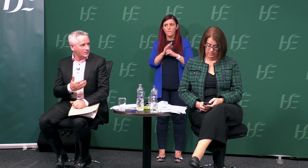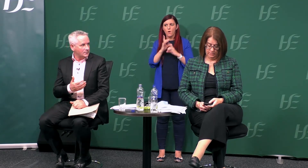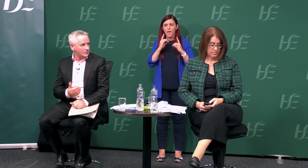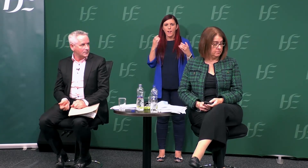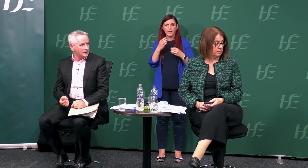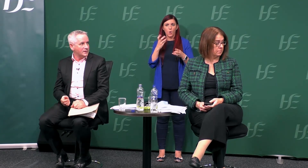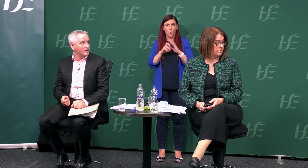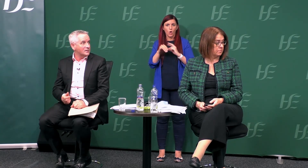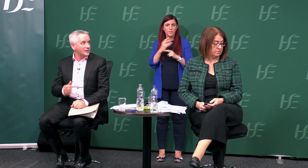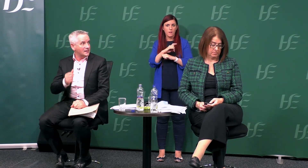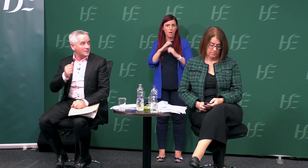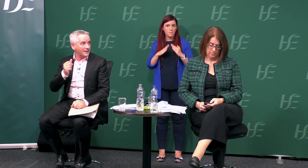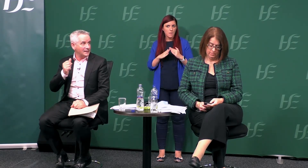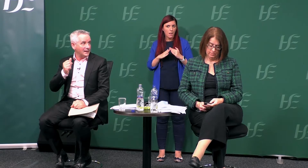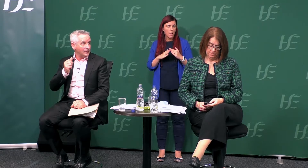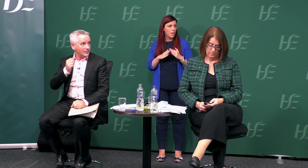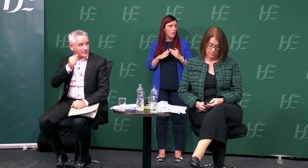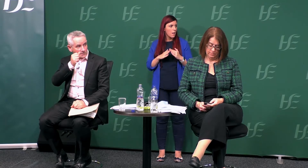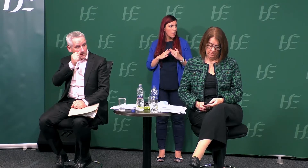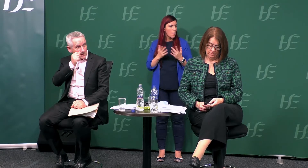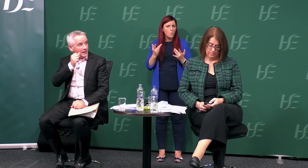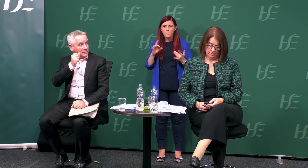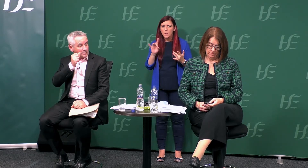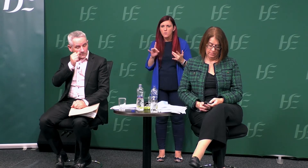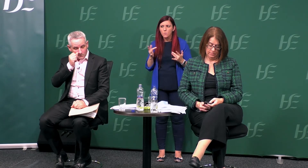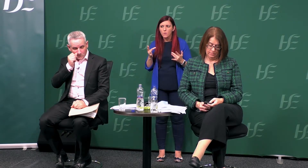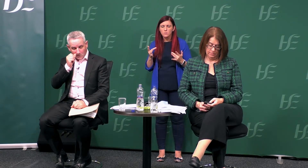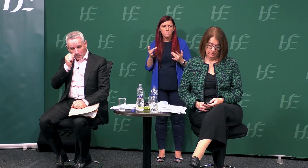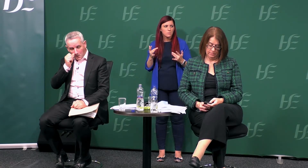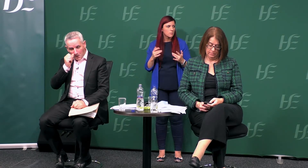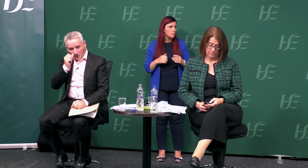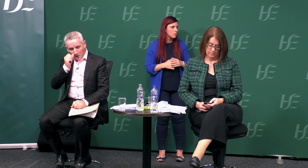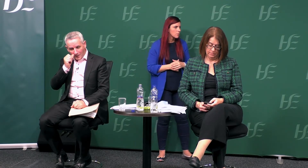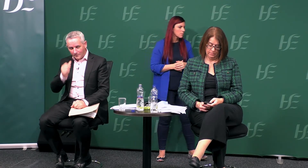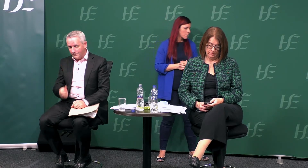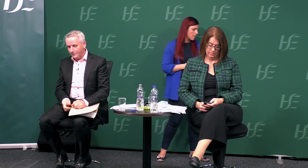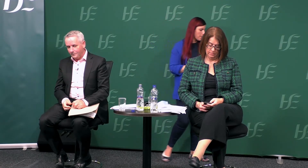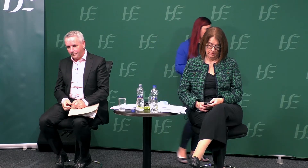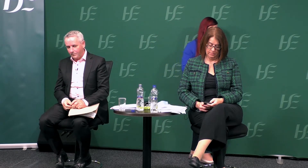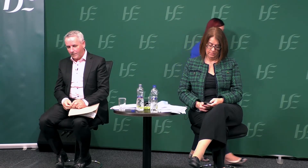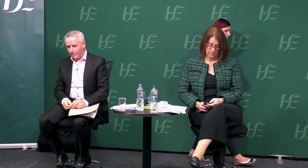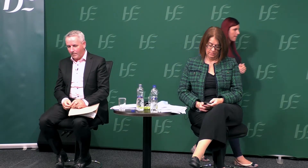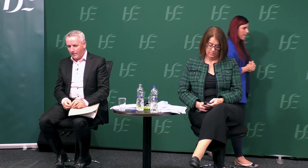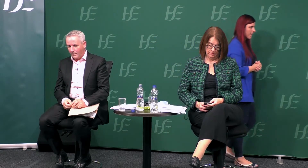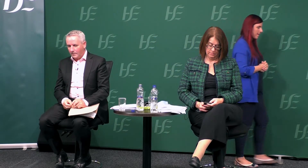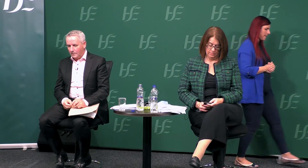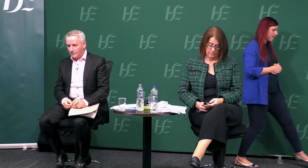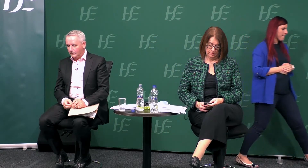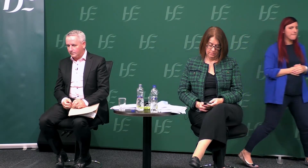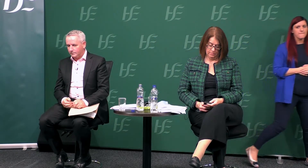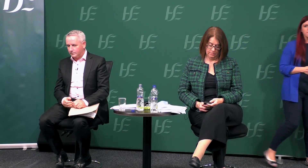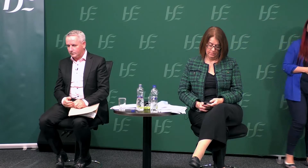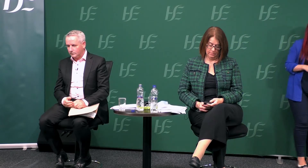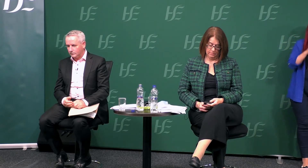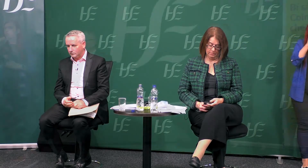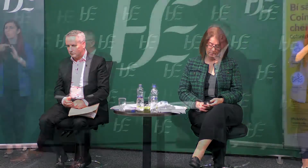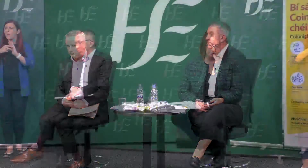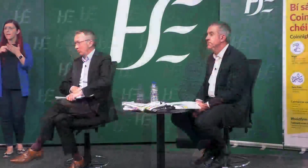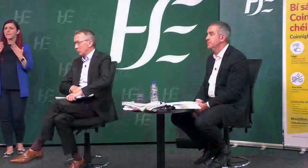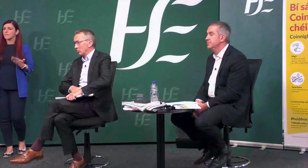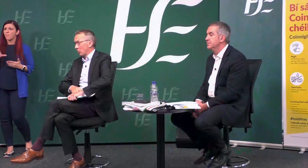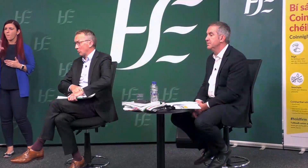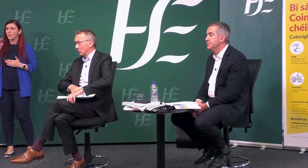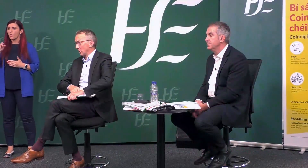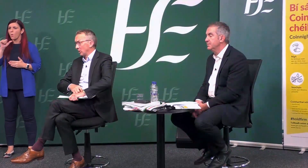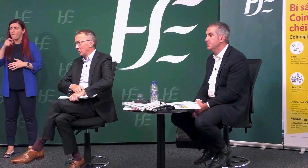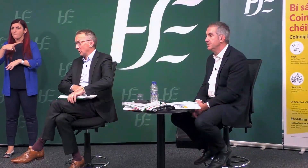want to comment on serial testing for healthcare workers in hospitals? No plans at the moment. The vaccination program